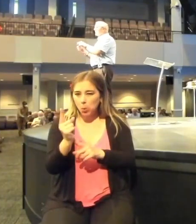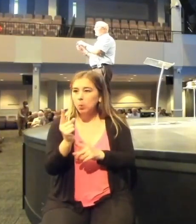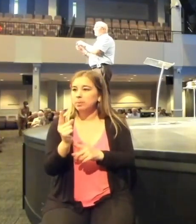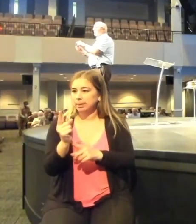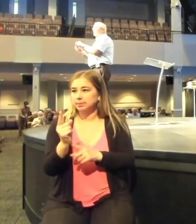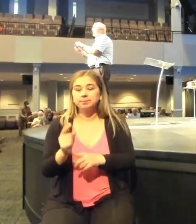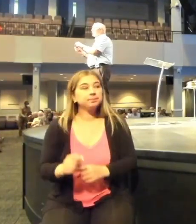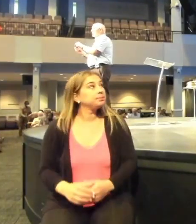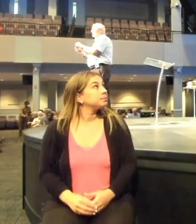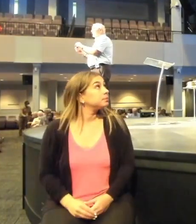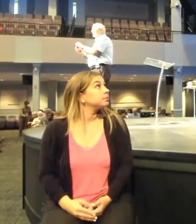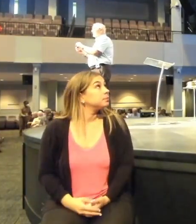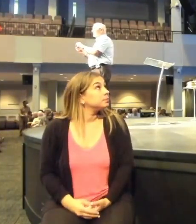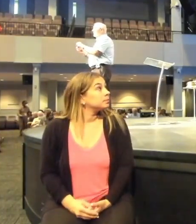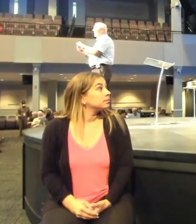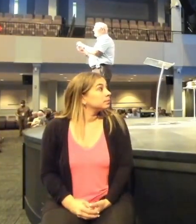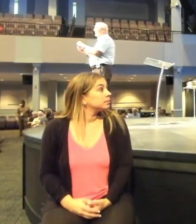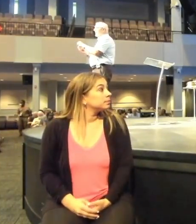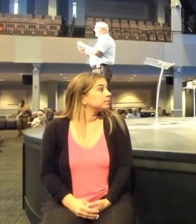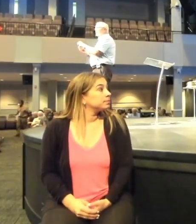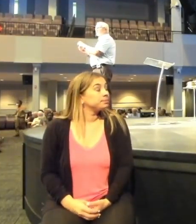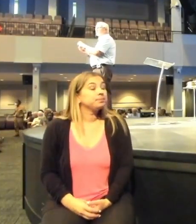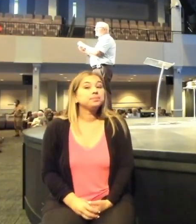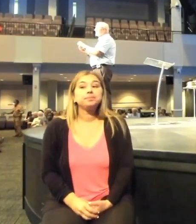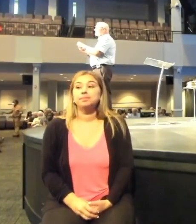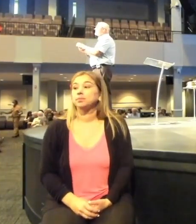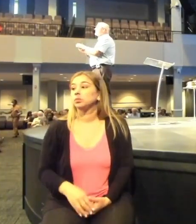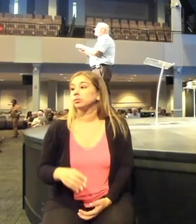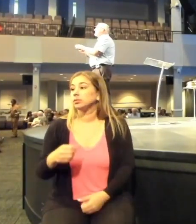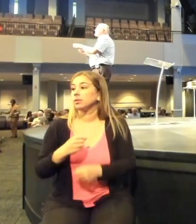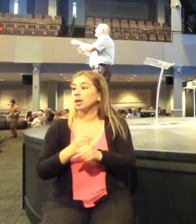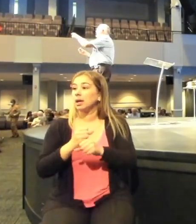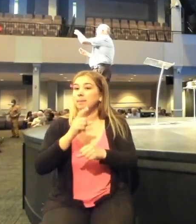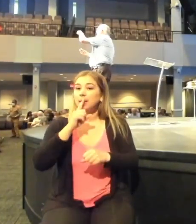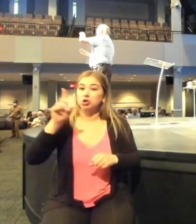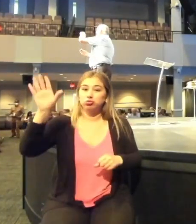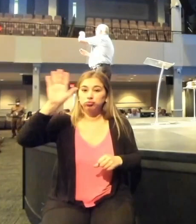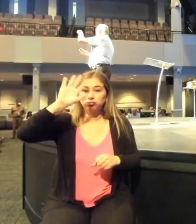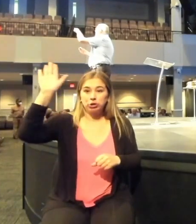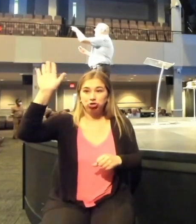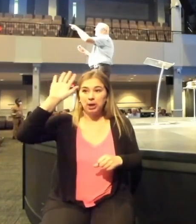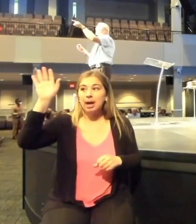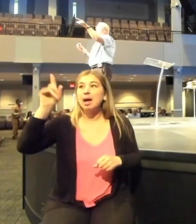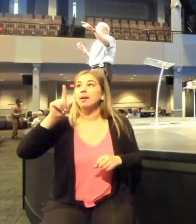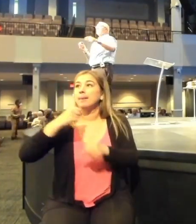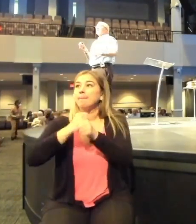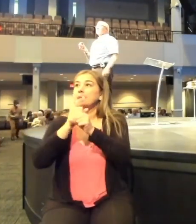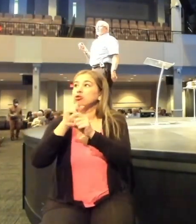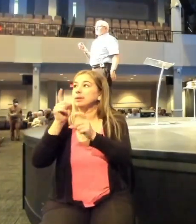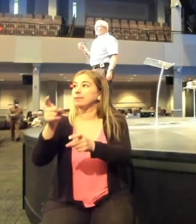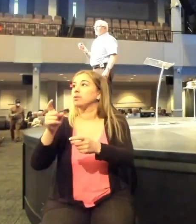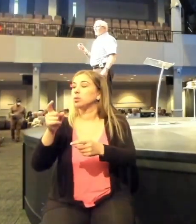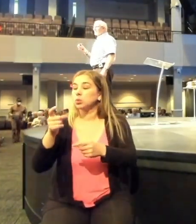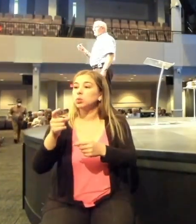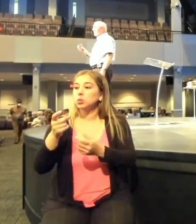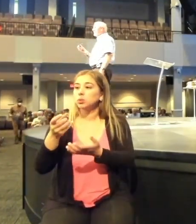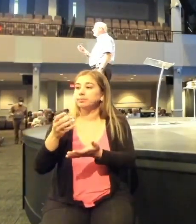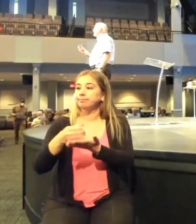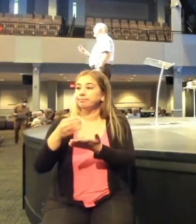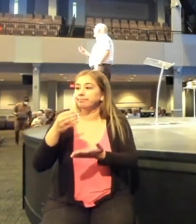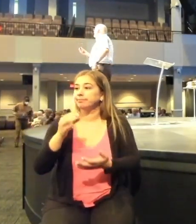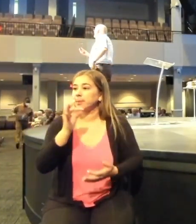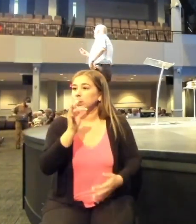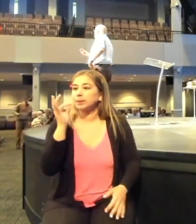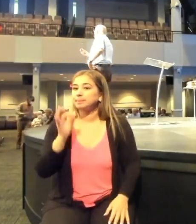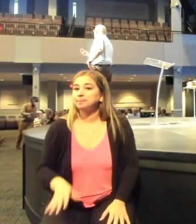here. And feel free, if you need to wave that hand at them so they see you, that's awesome. Balcony, we're all good up there as well. Fantastic.